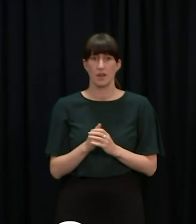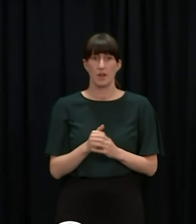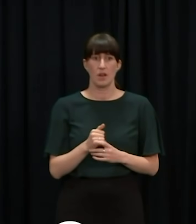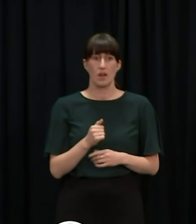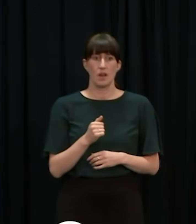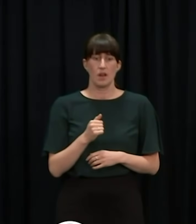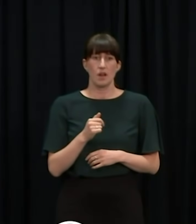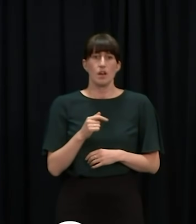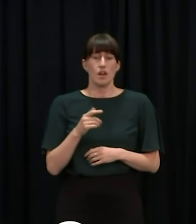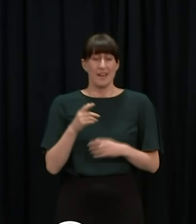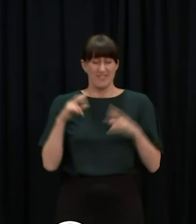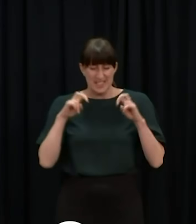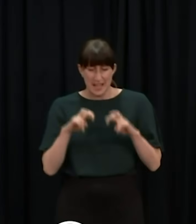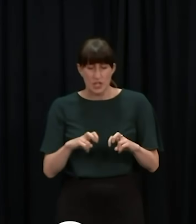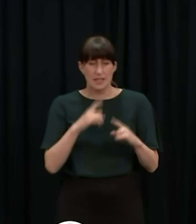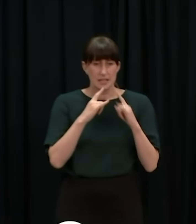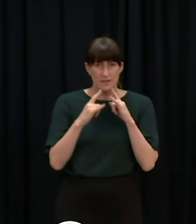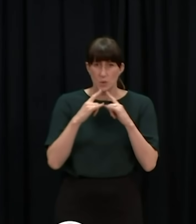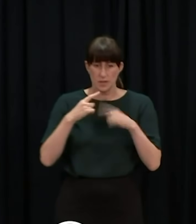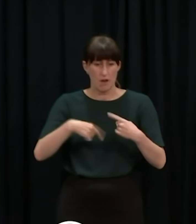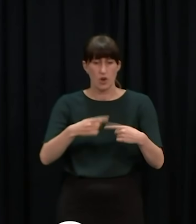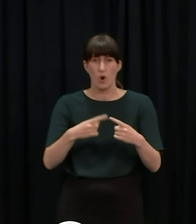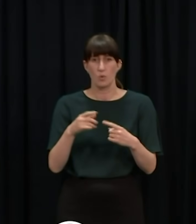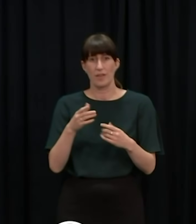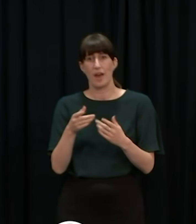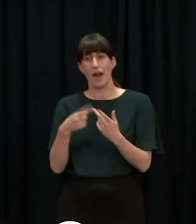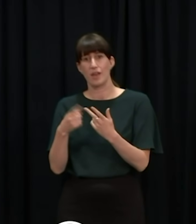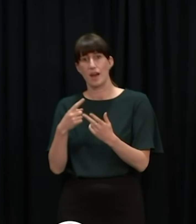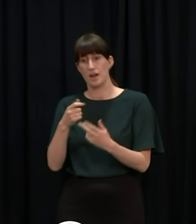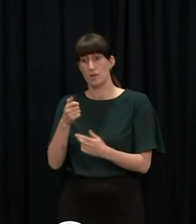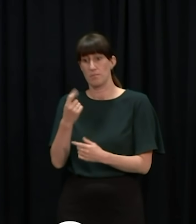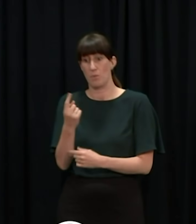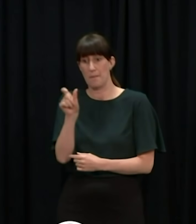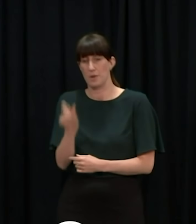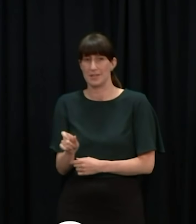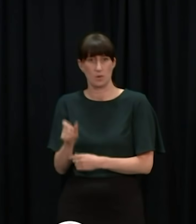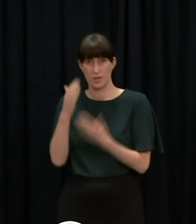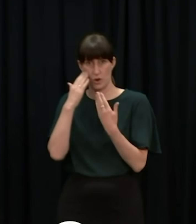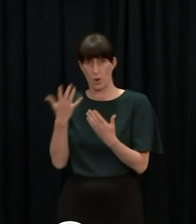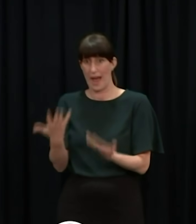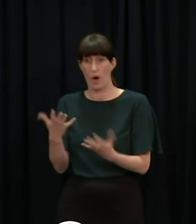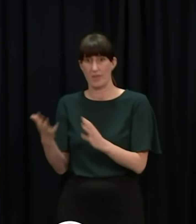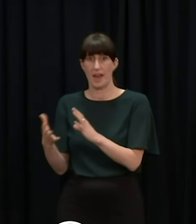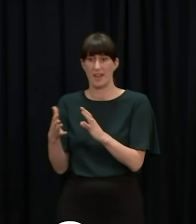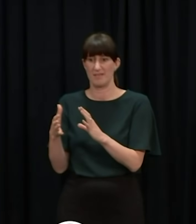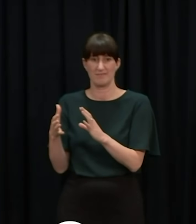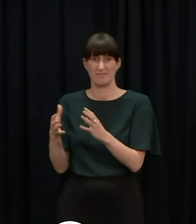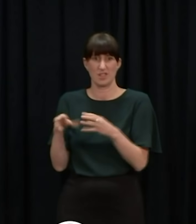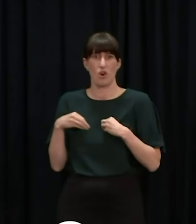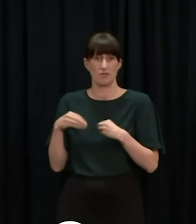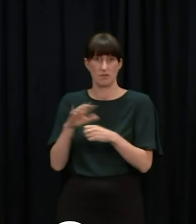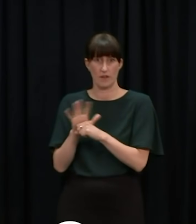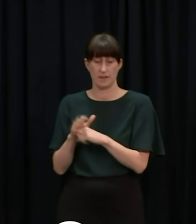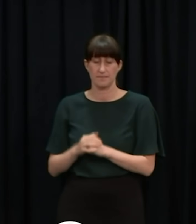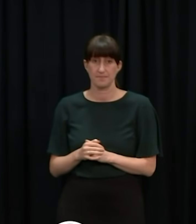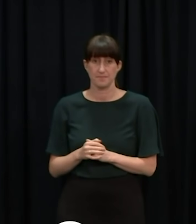contact. Investigations and interviews continue with the remaining person who is being reported today. Yesterday's one